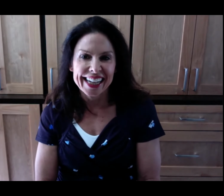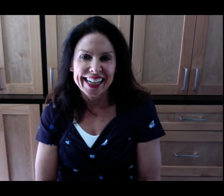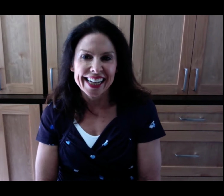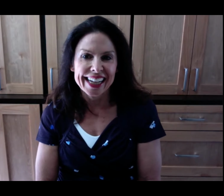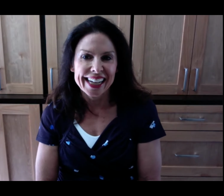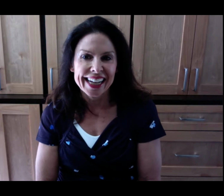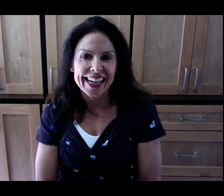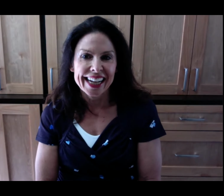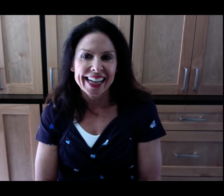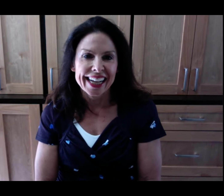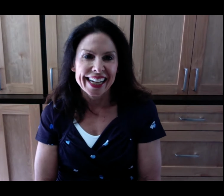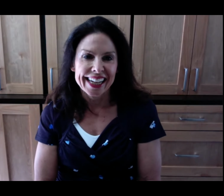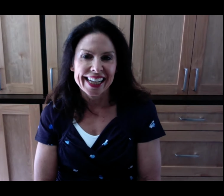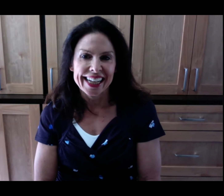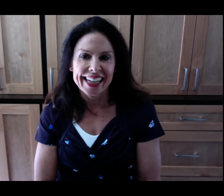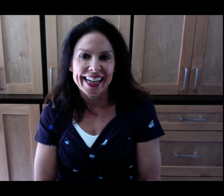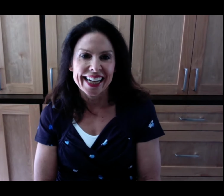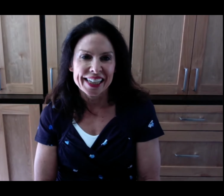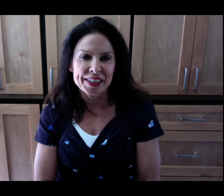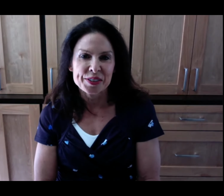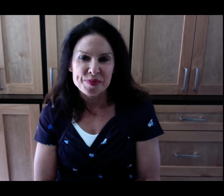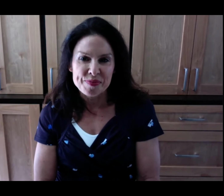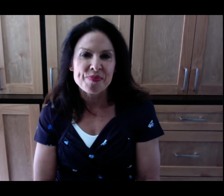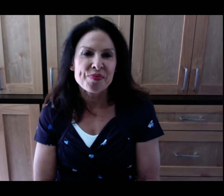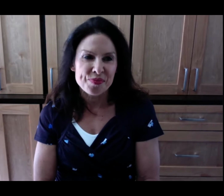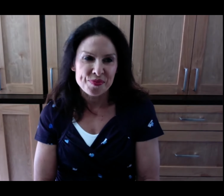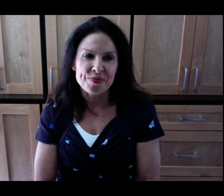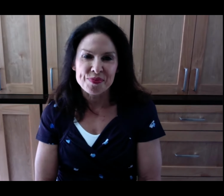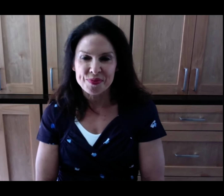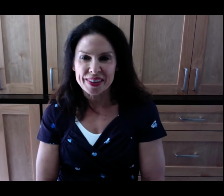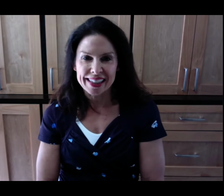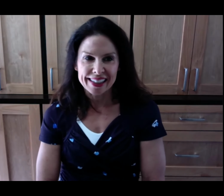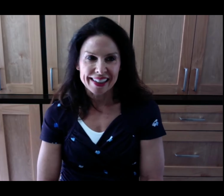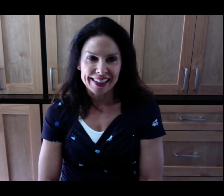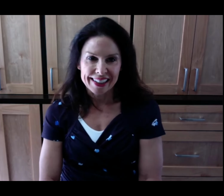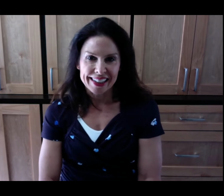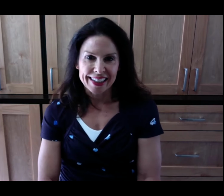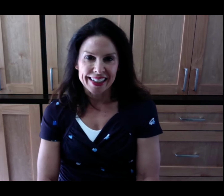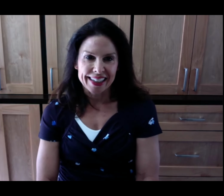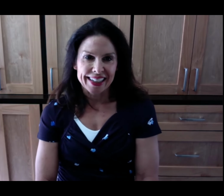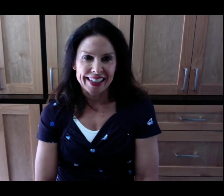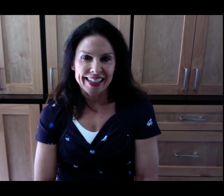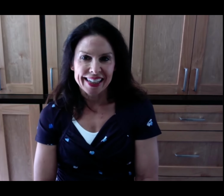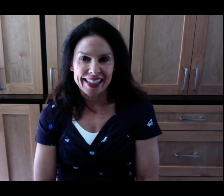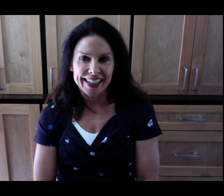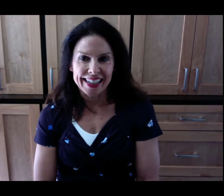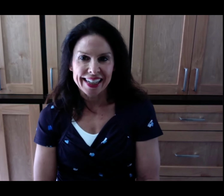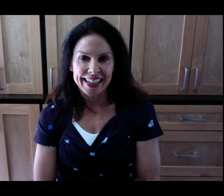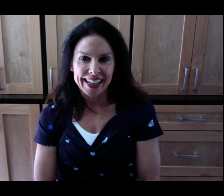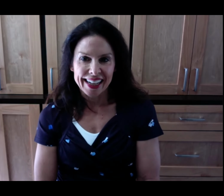much more willing to share in those formats because many of the younger students are familiar and